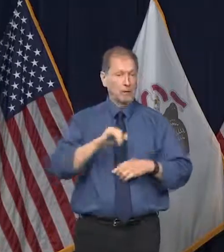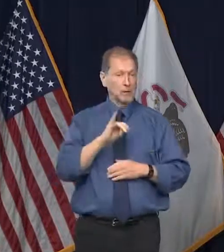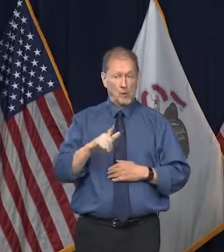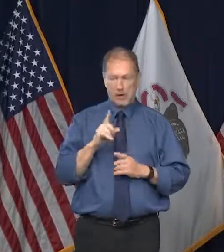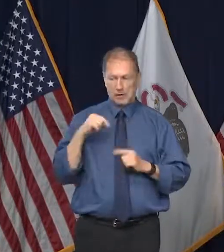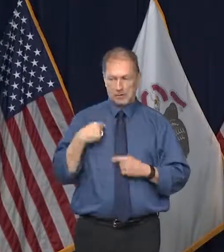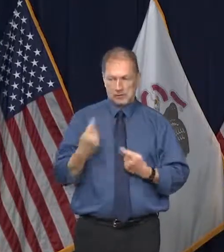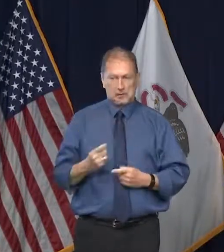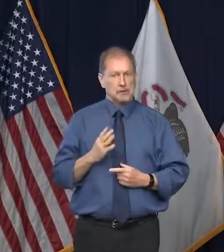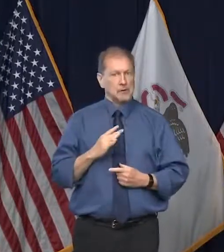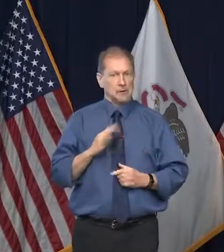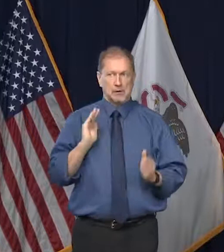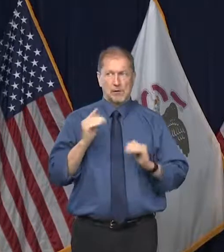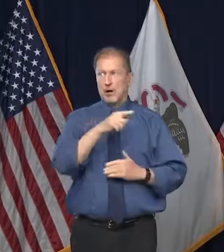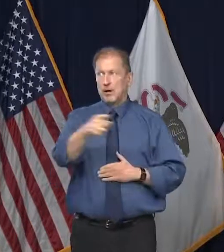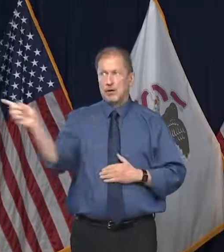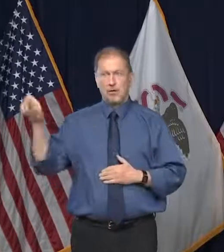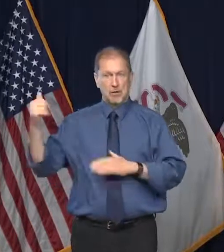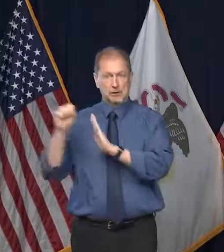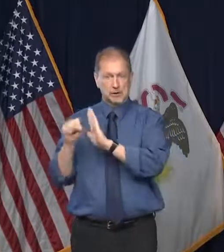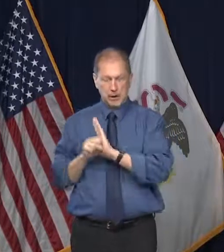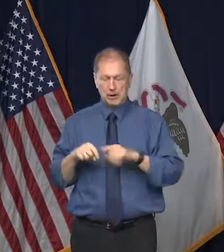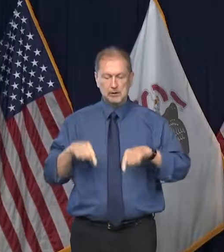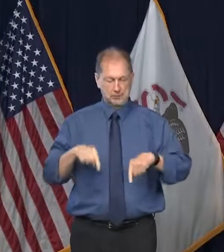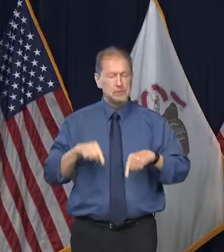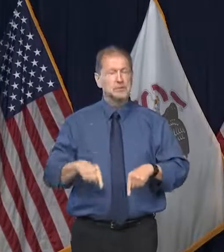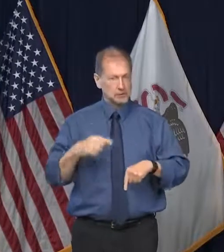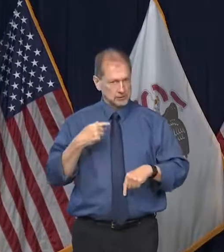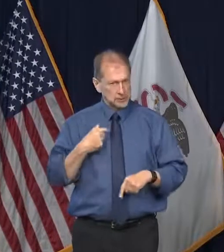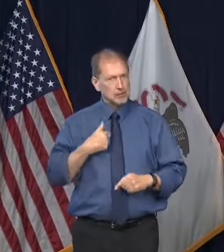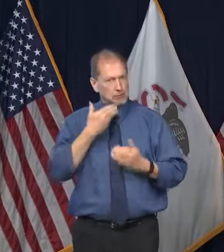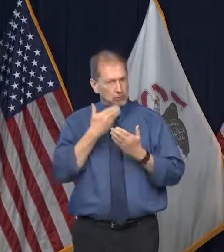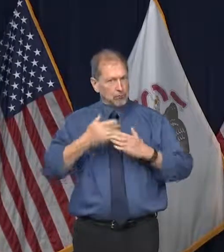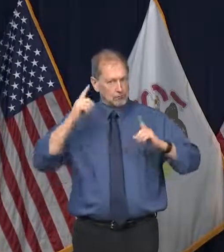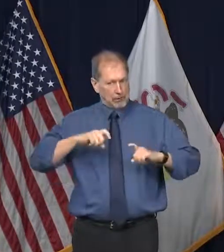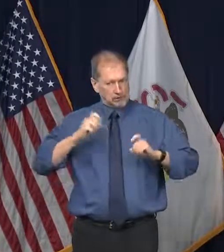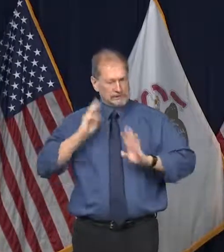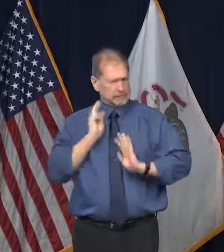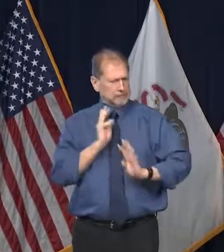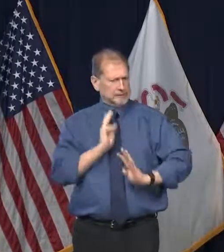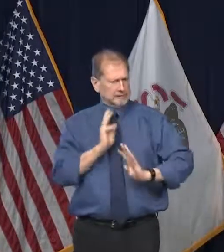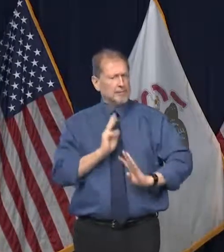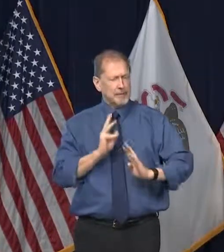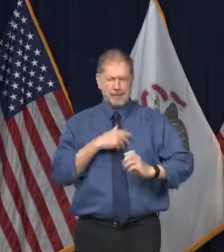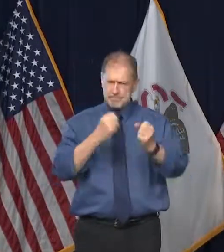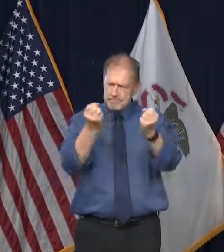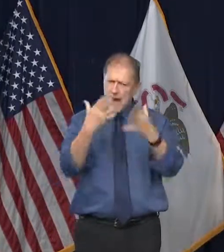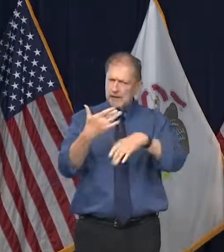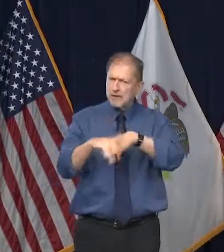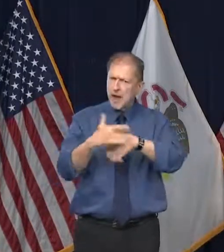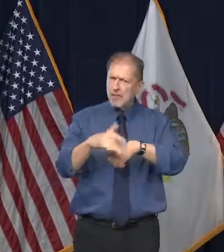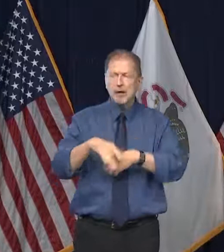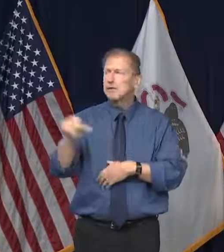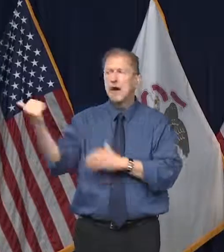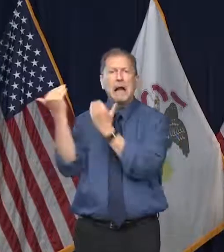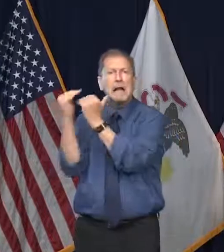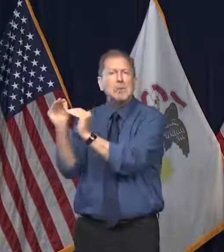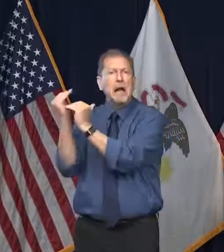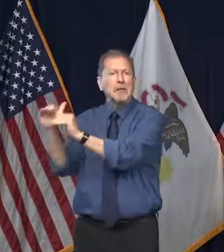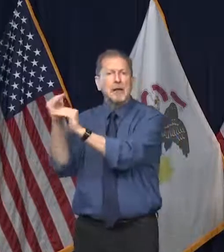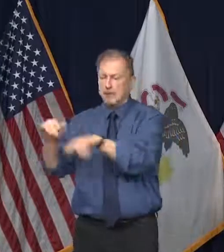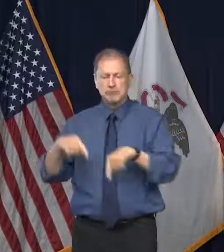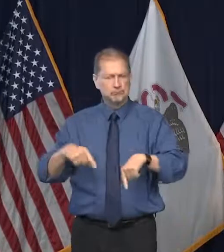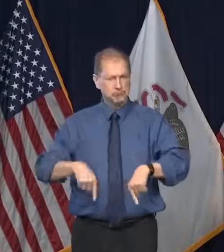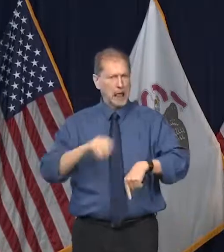been, over the last number of months, better off than many others, is that we have so many tests available for people to get.